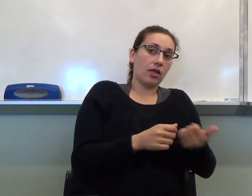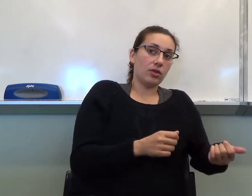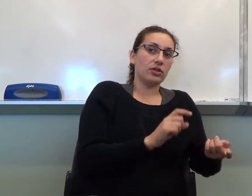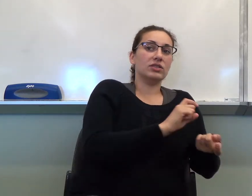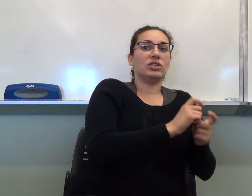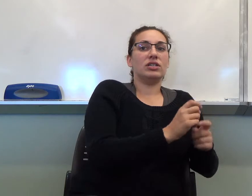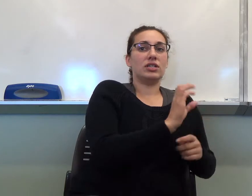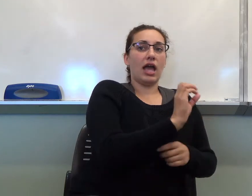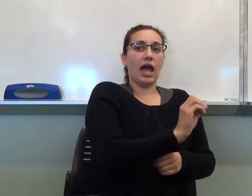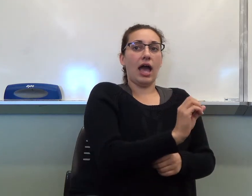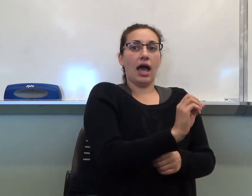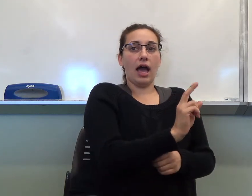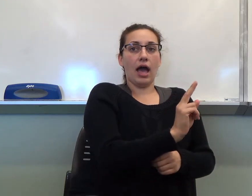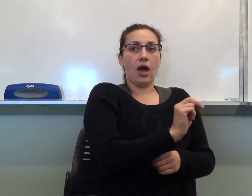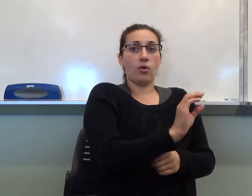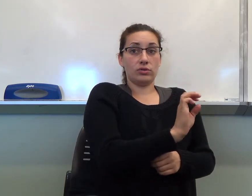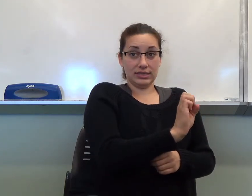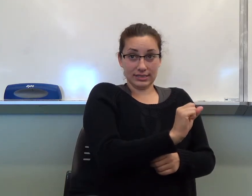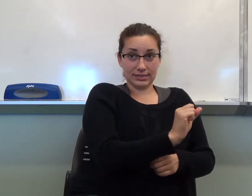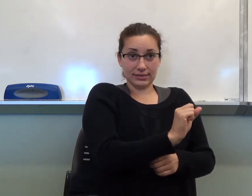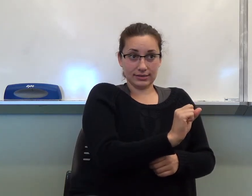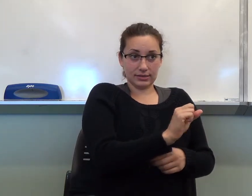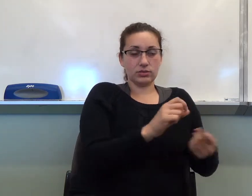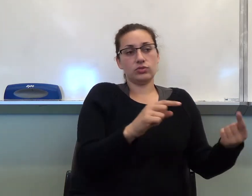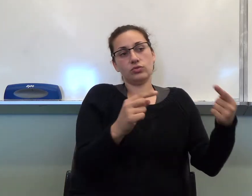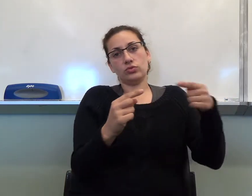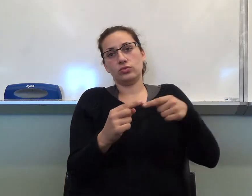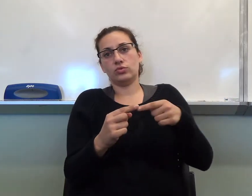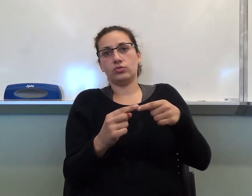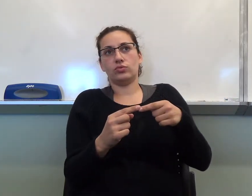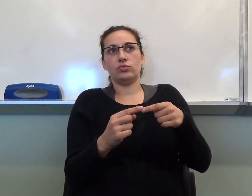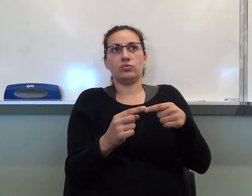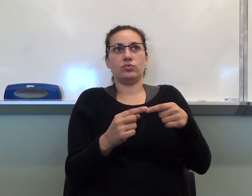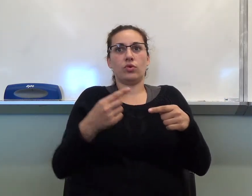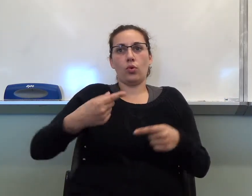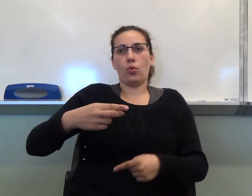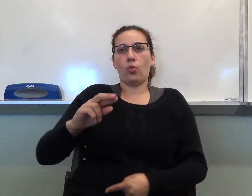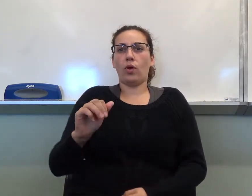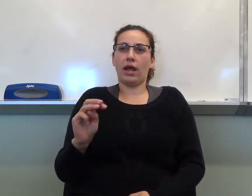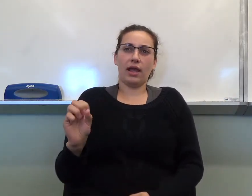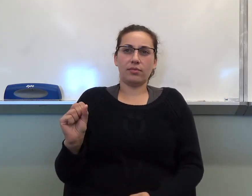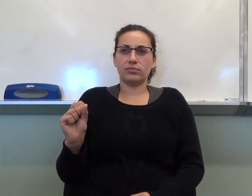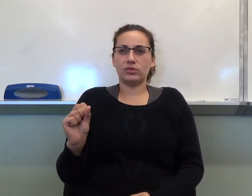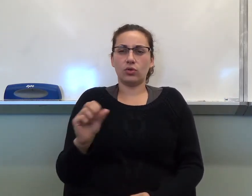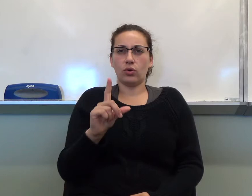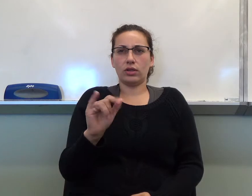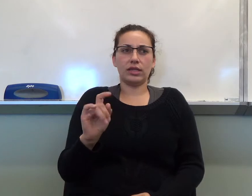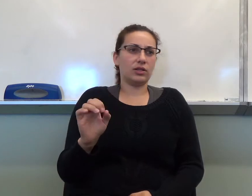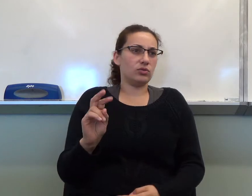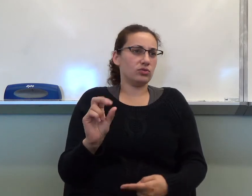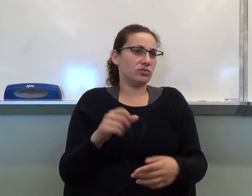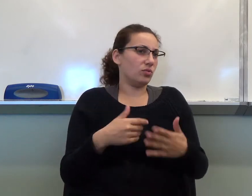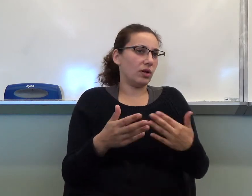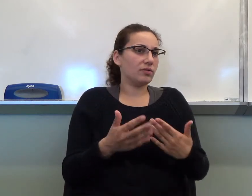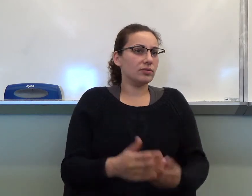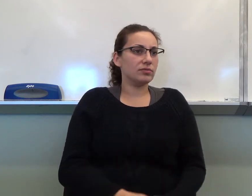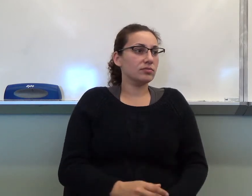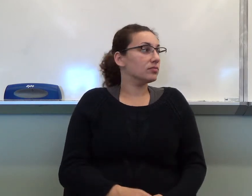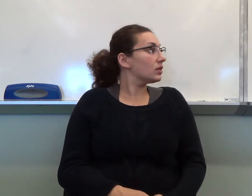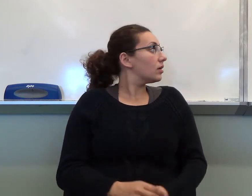the table for converting between the 2 systems. Now, nice, it's a table again, but you know,